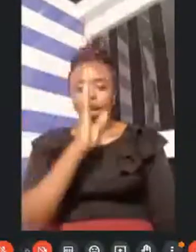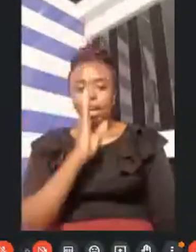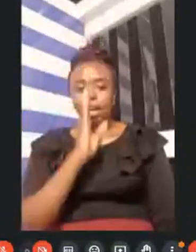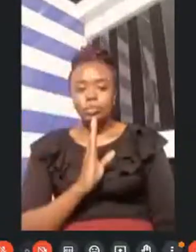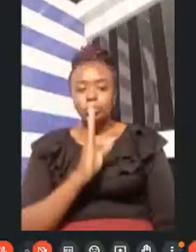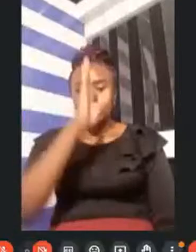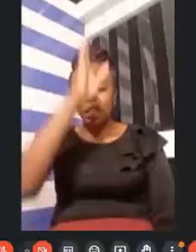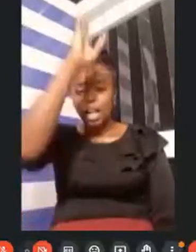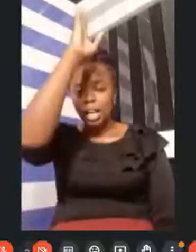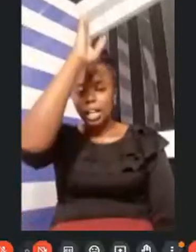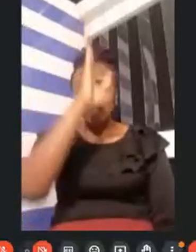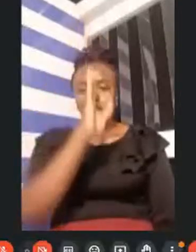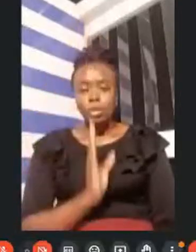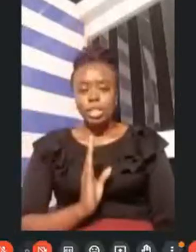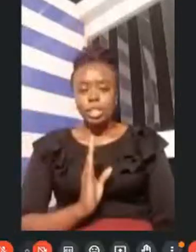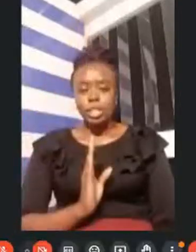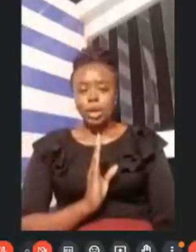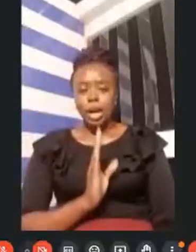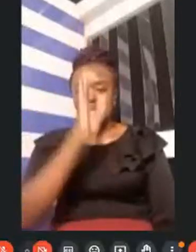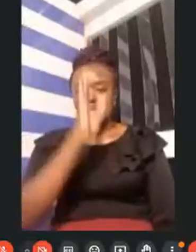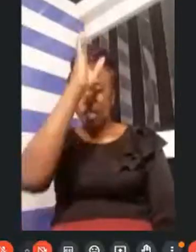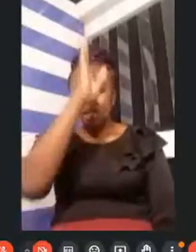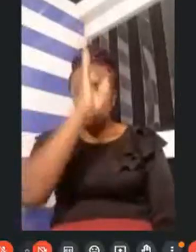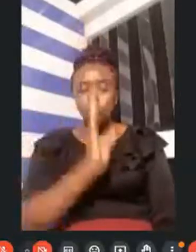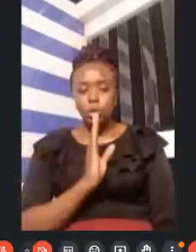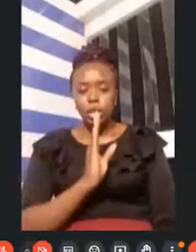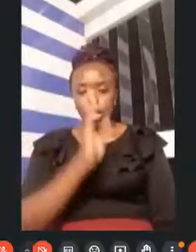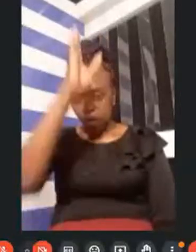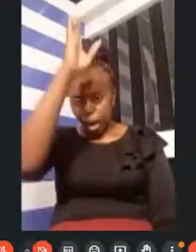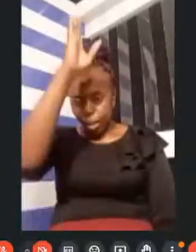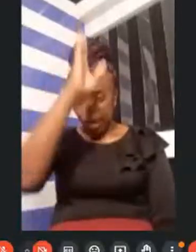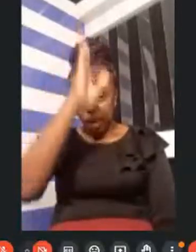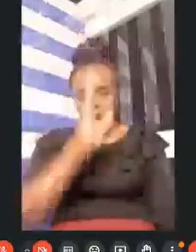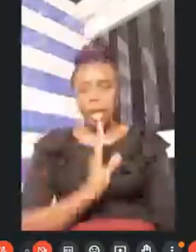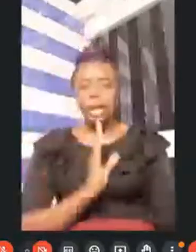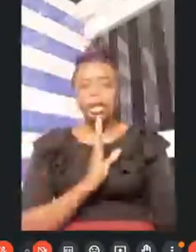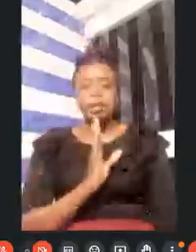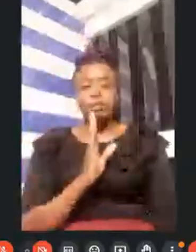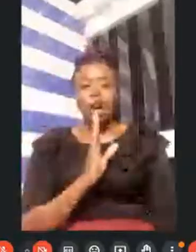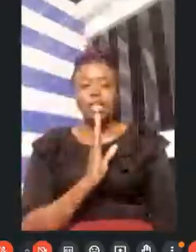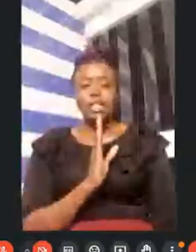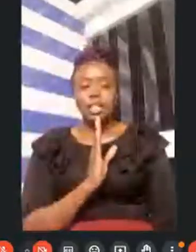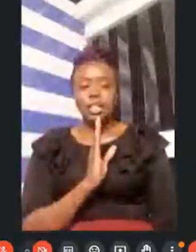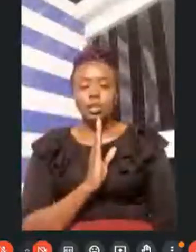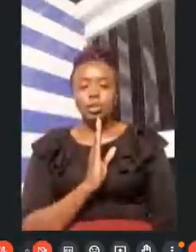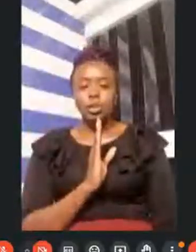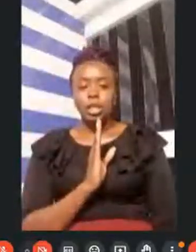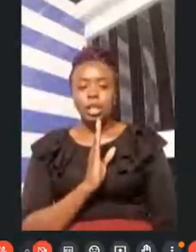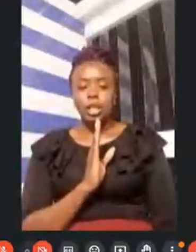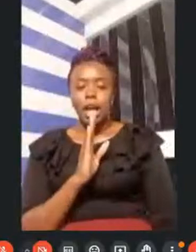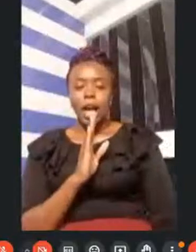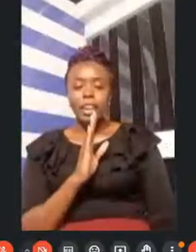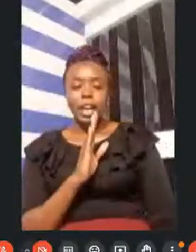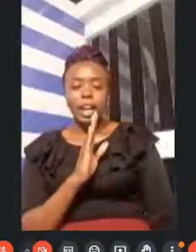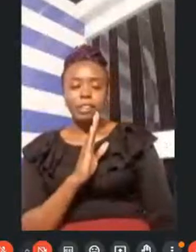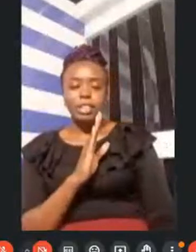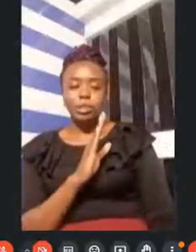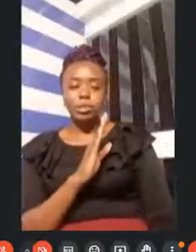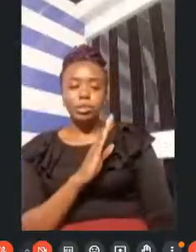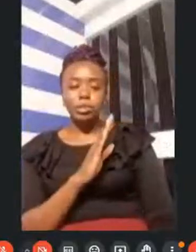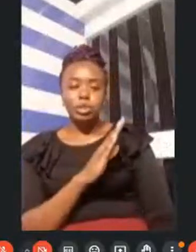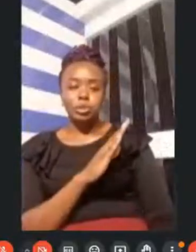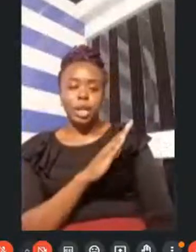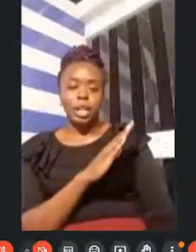usually directly opposite to us. Noon, iko hapa, yeah. But noon. And